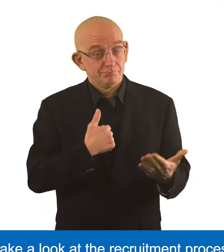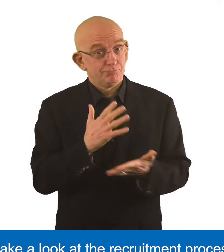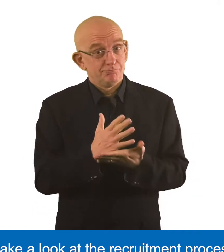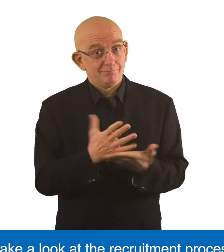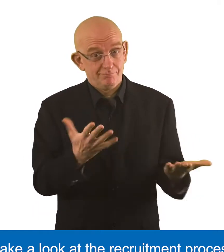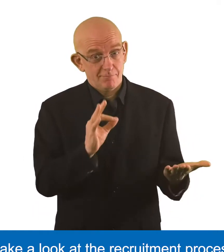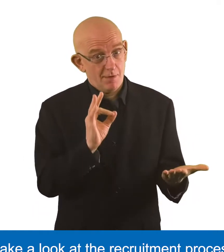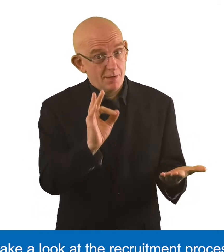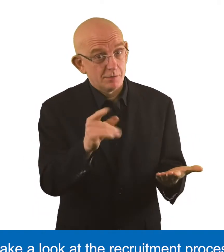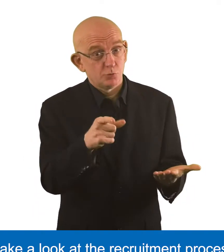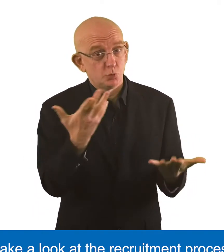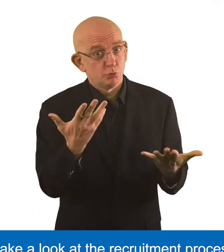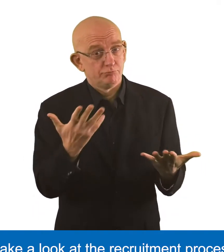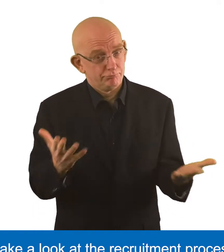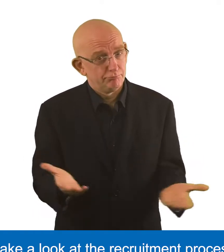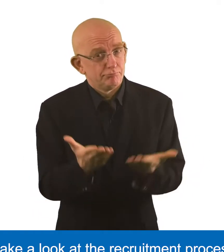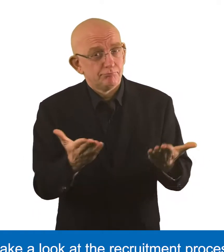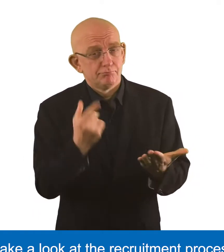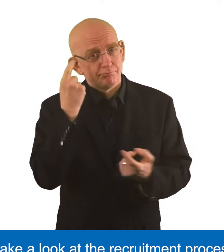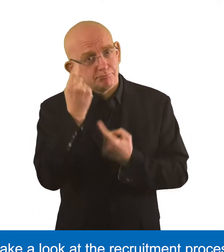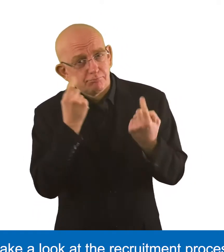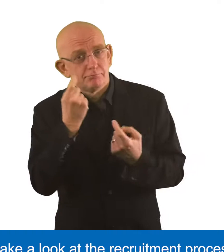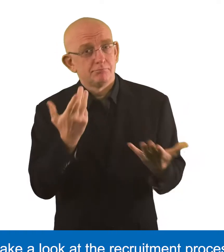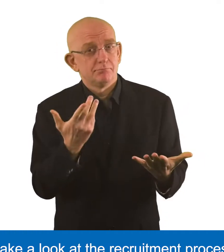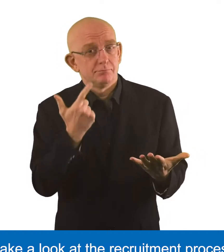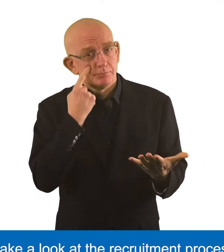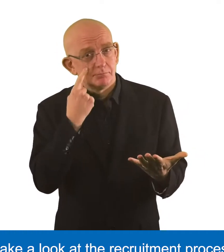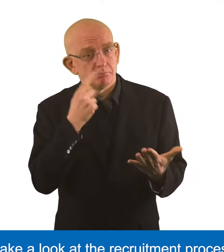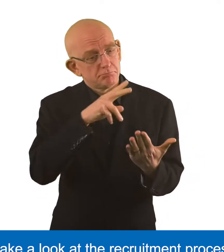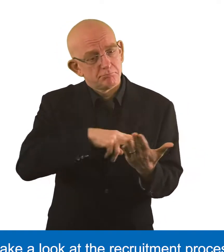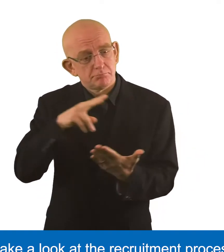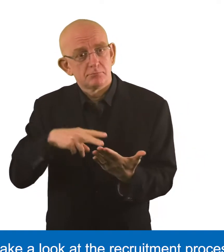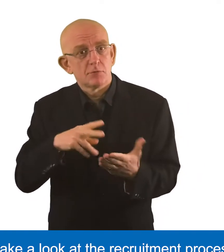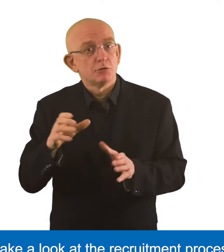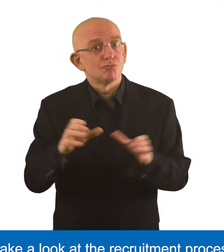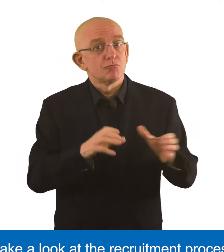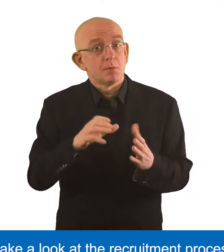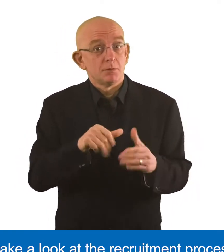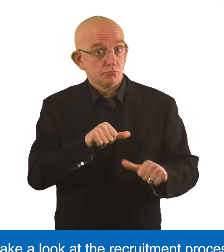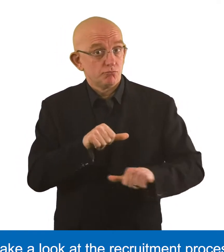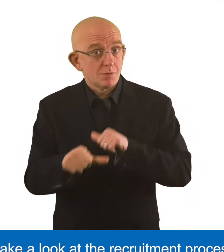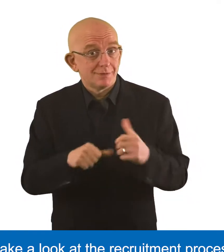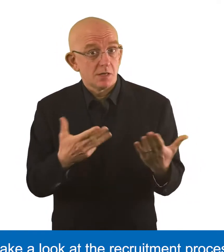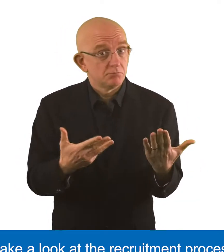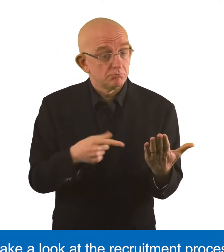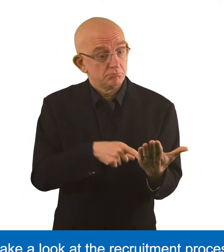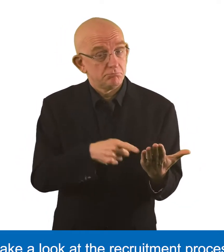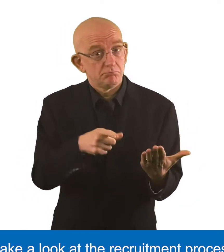I encourage you to take a look at the recruitment process and consider if this leadership role within your region would be a good